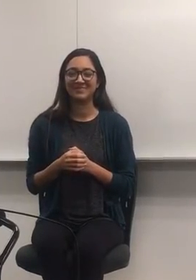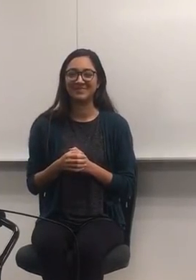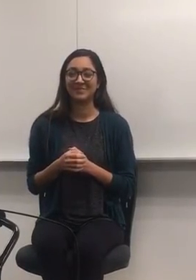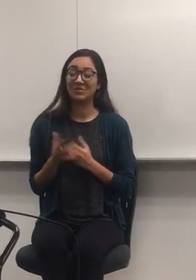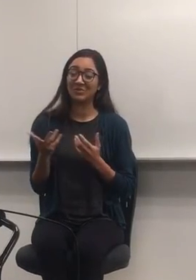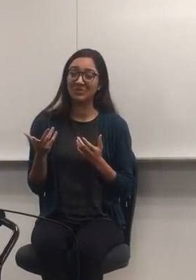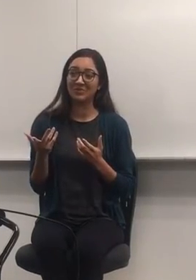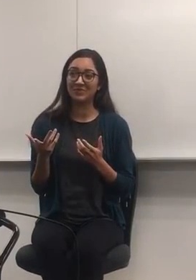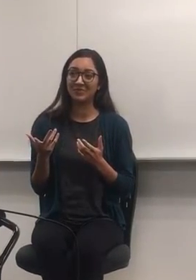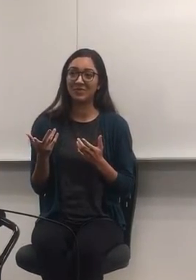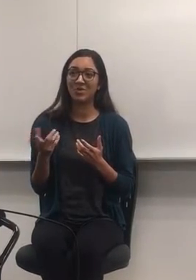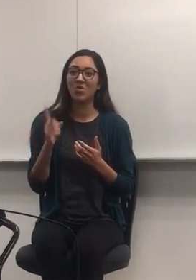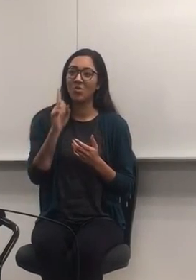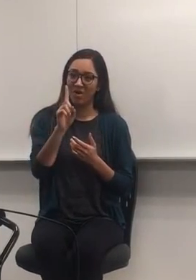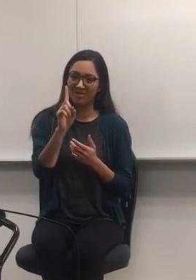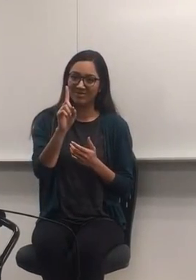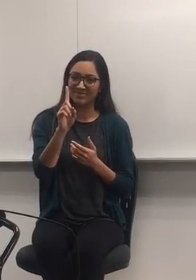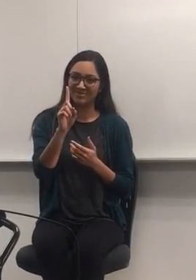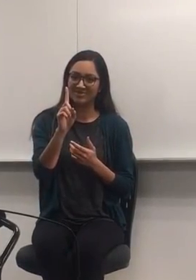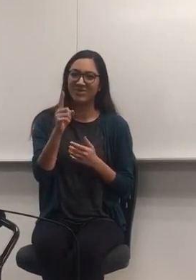Actually, 1 is what I would start with.